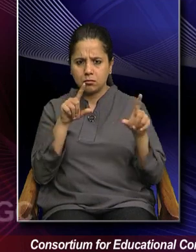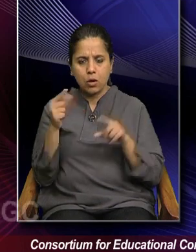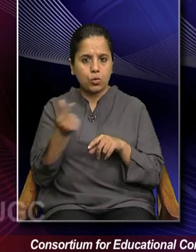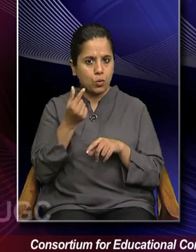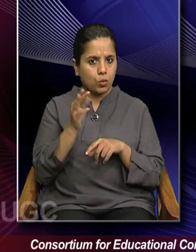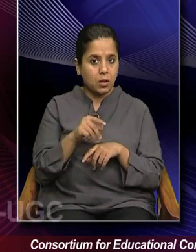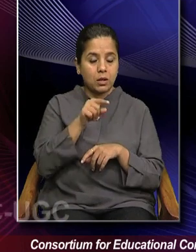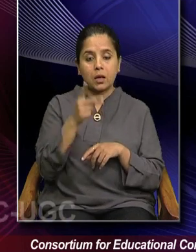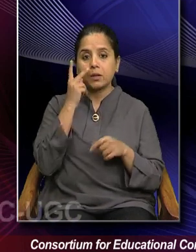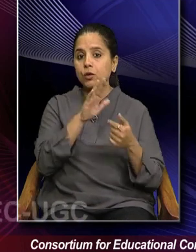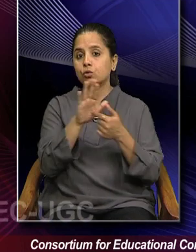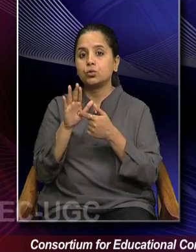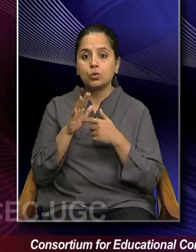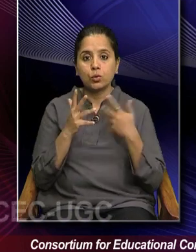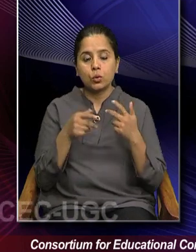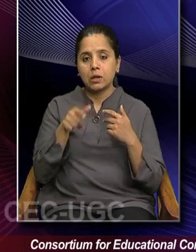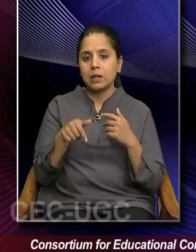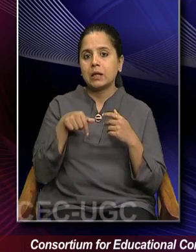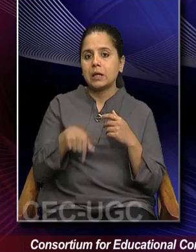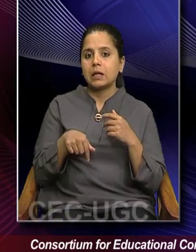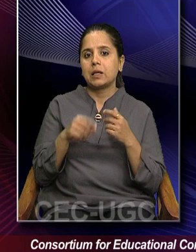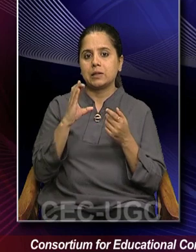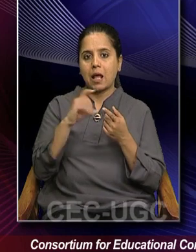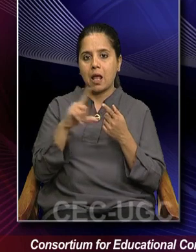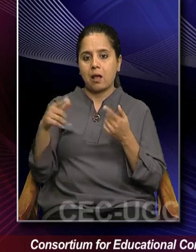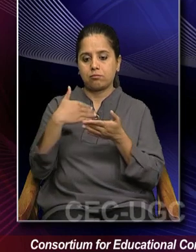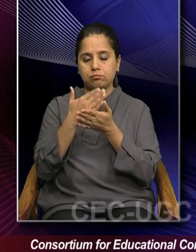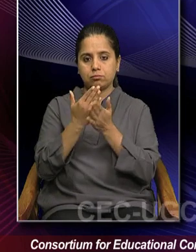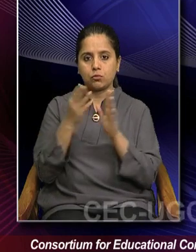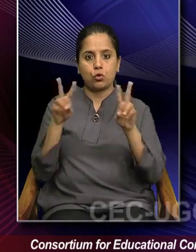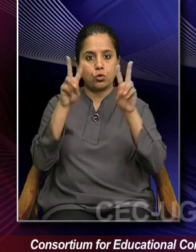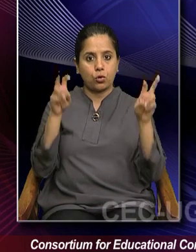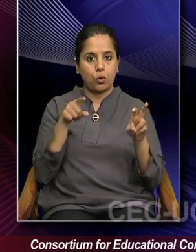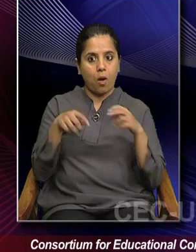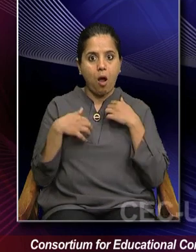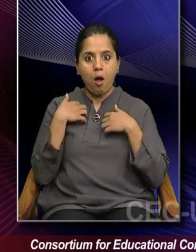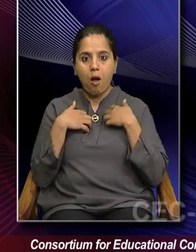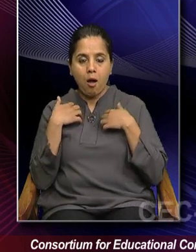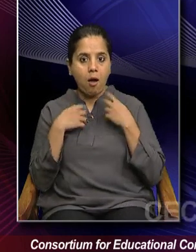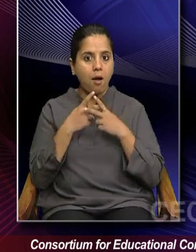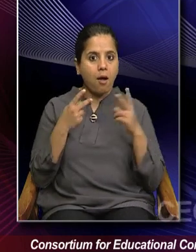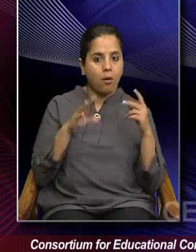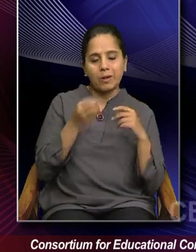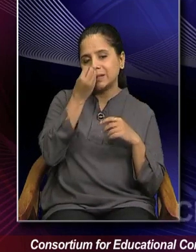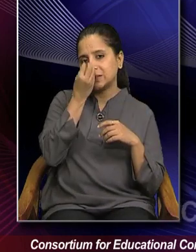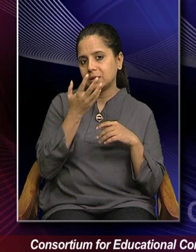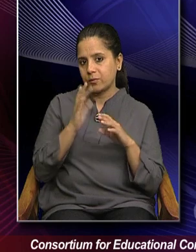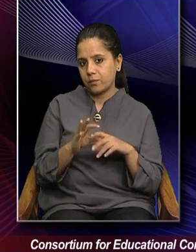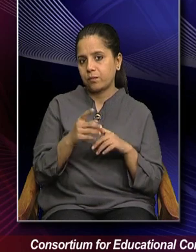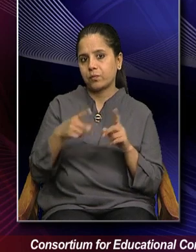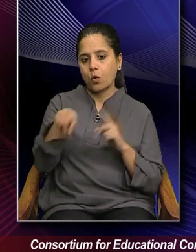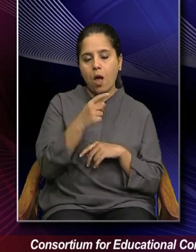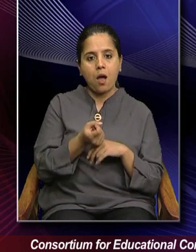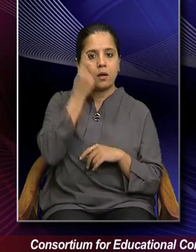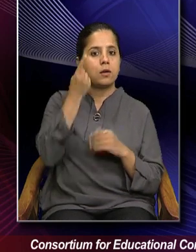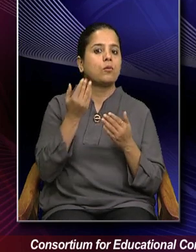to demonstrate the cell division, making the topic exciting and easier to